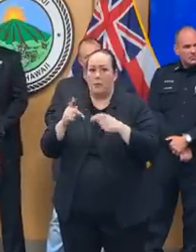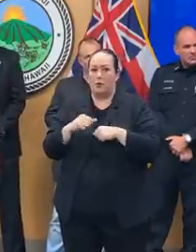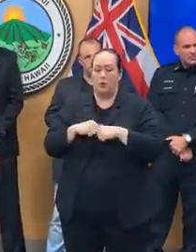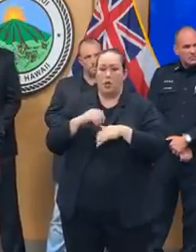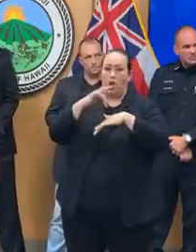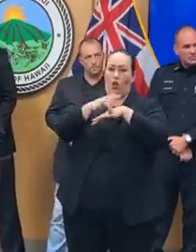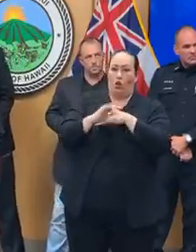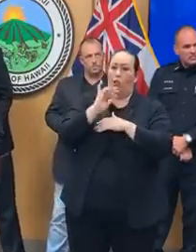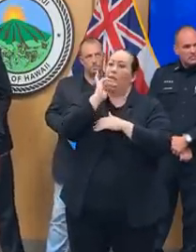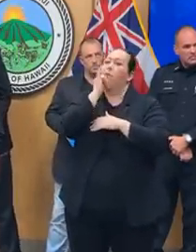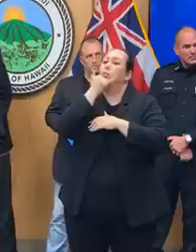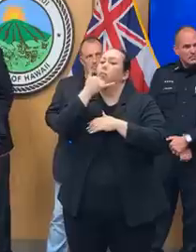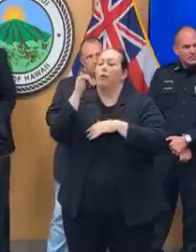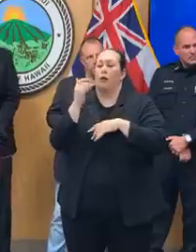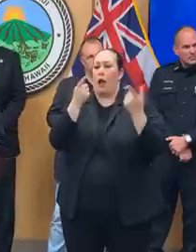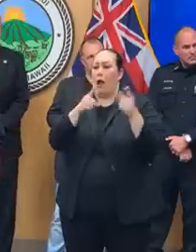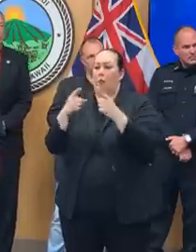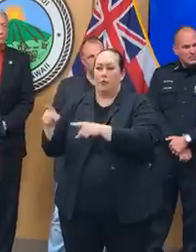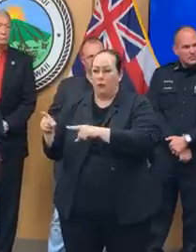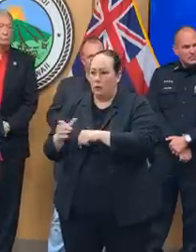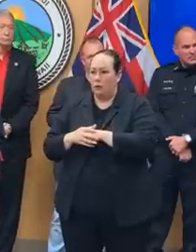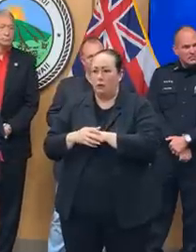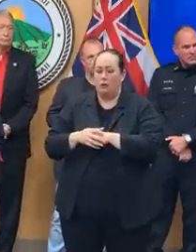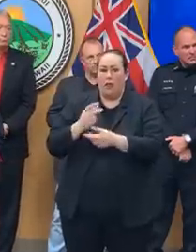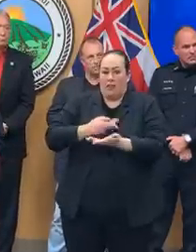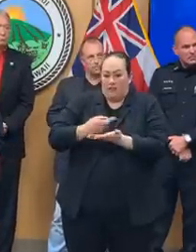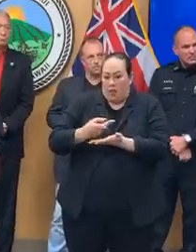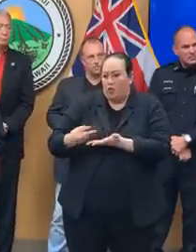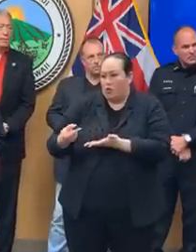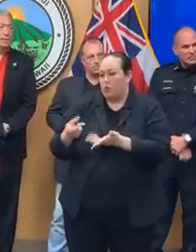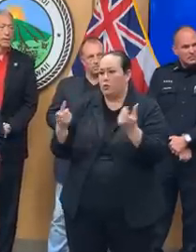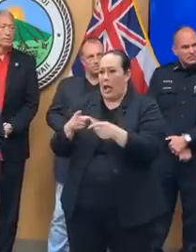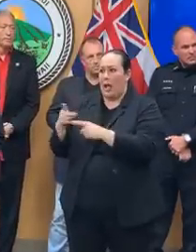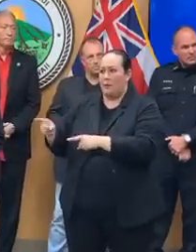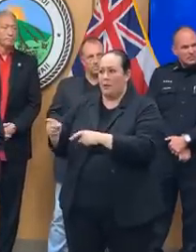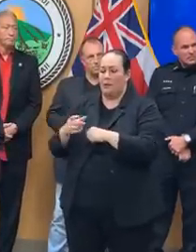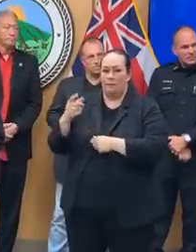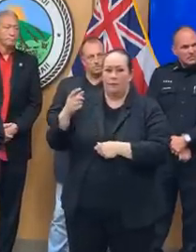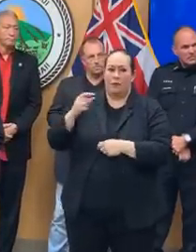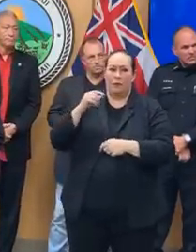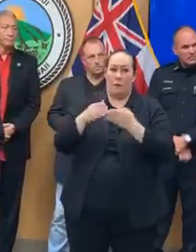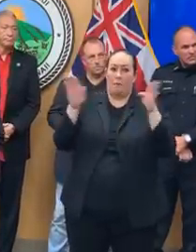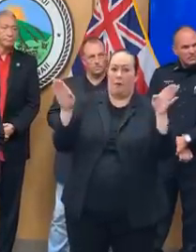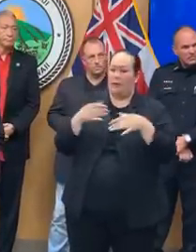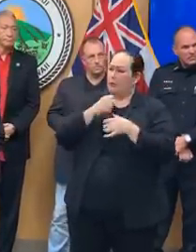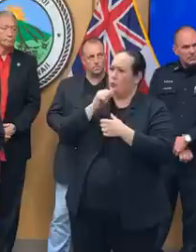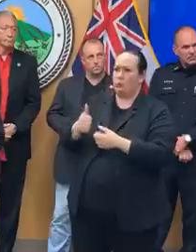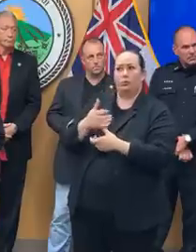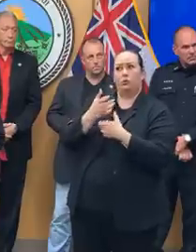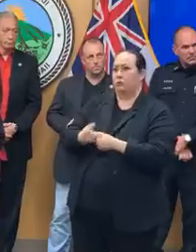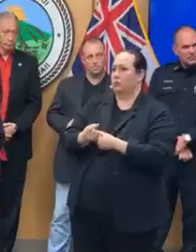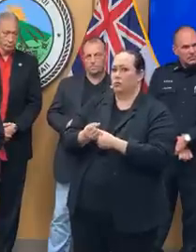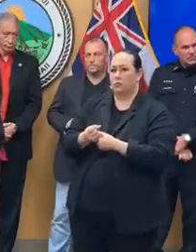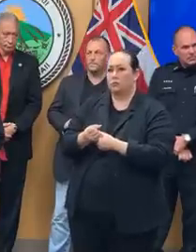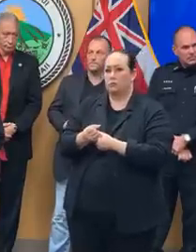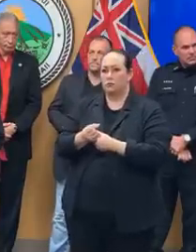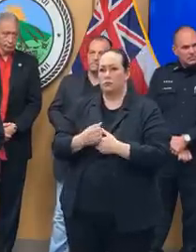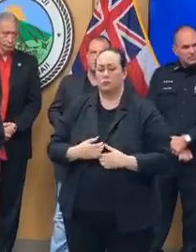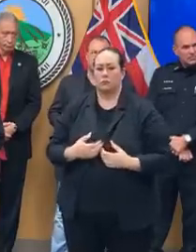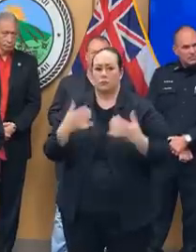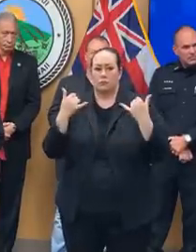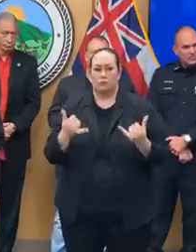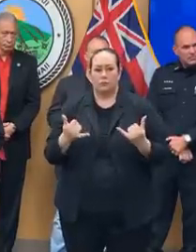missteps, some failures. That's all added to this mistrust, public mistrust. Now much of the